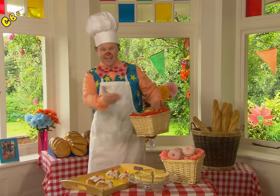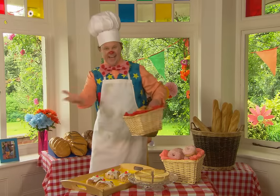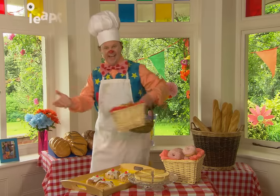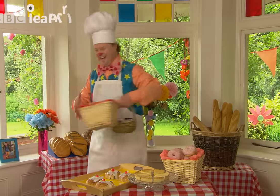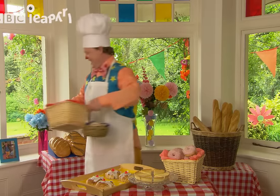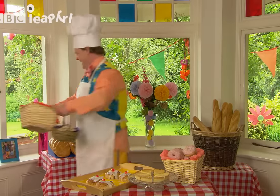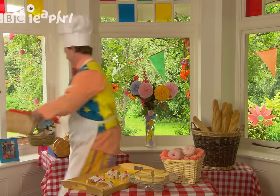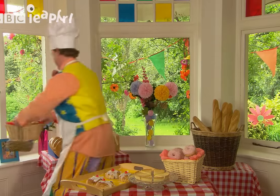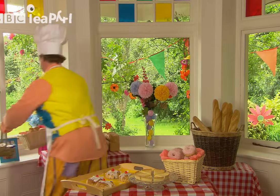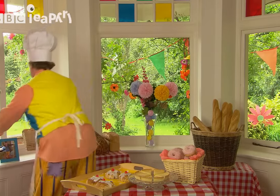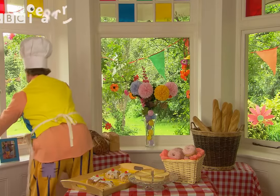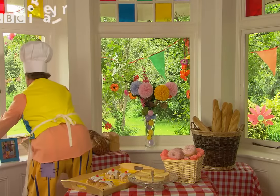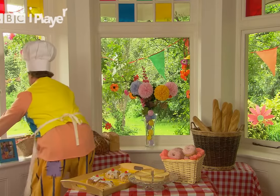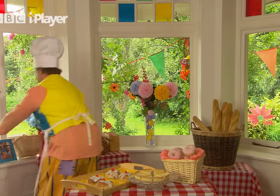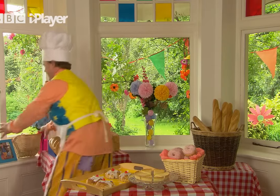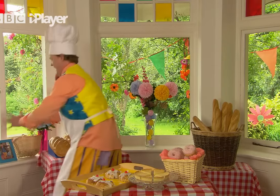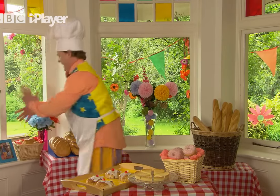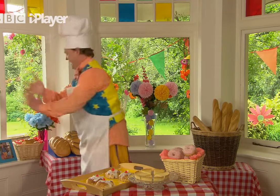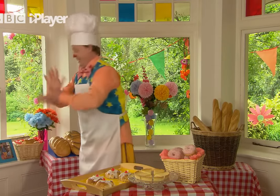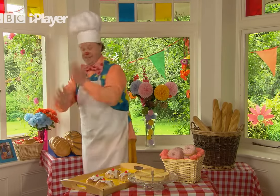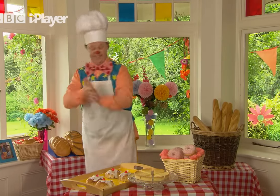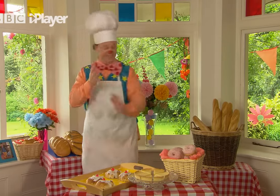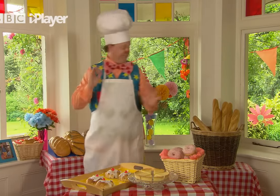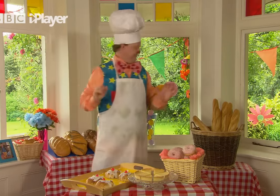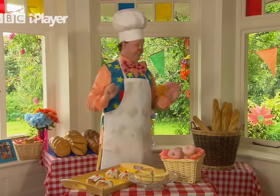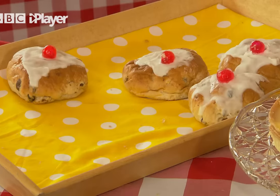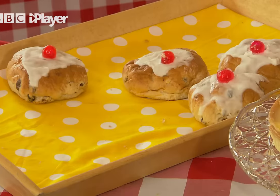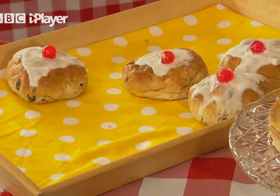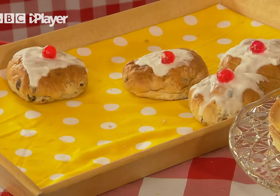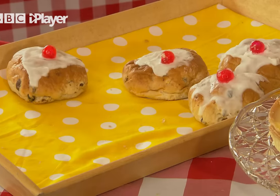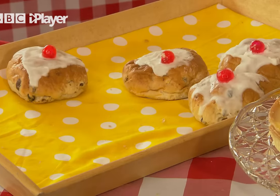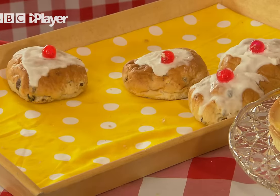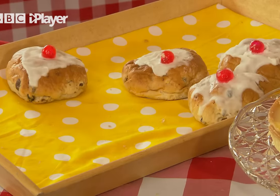Da-da! But, Mr. Tumble, there are only four comet buns there.